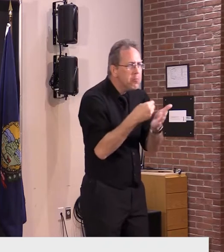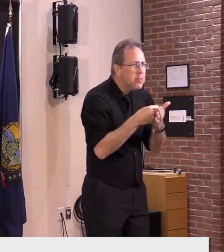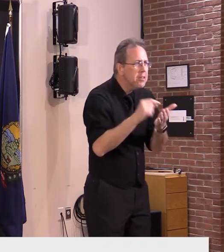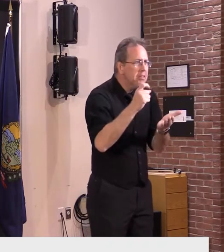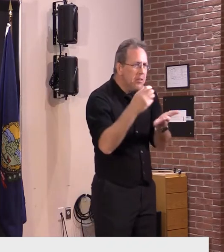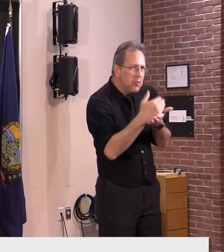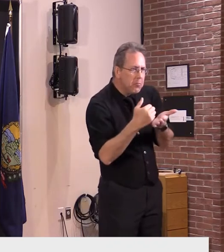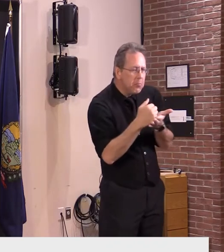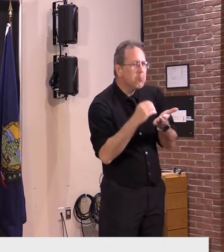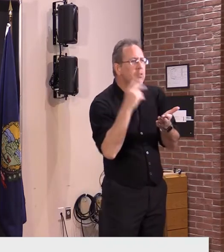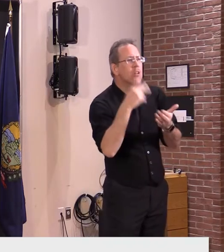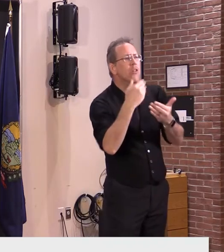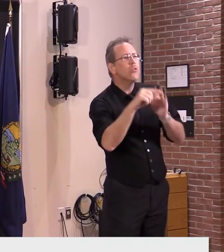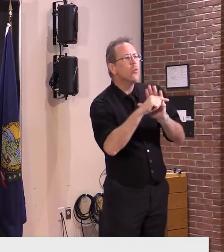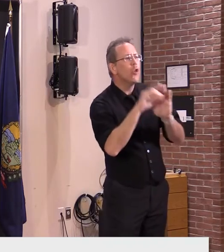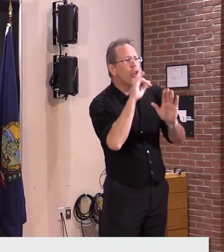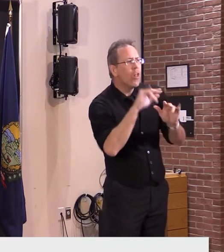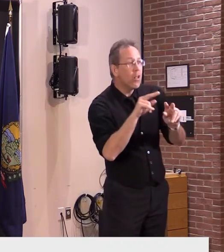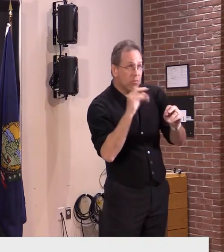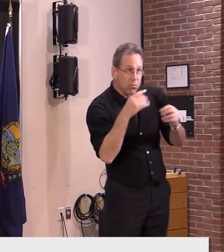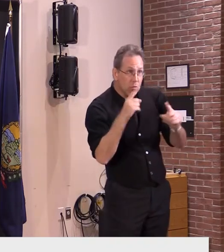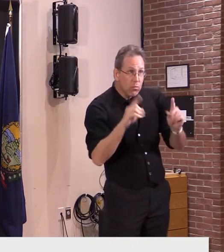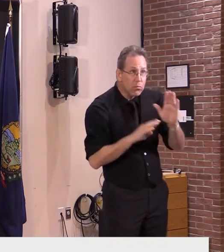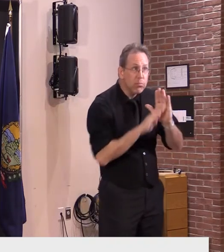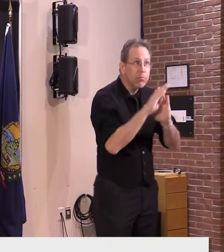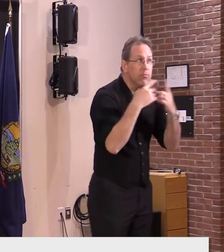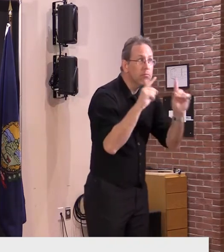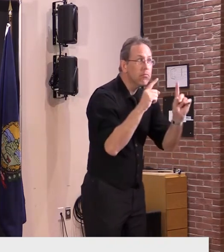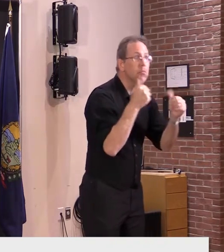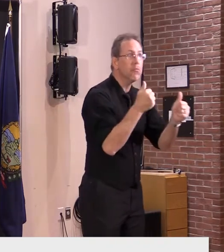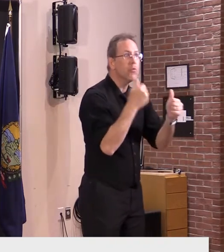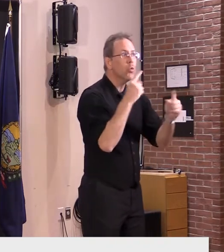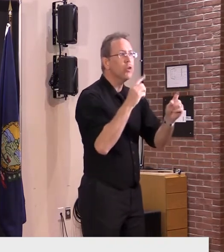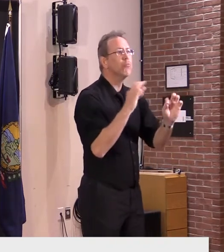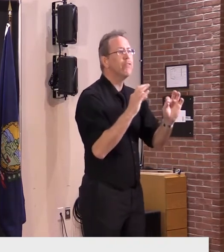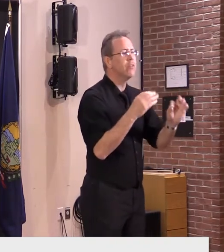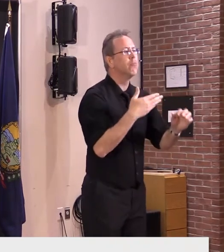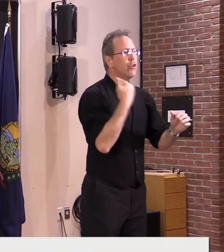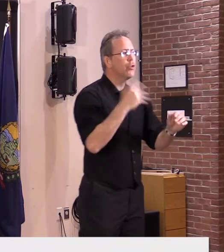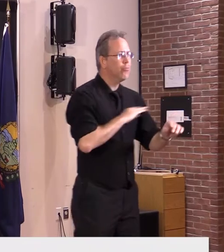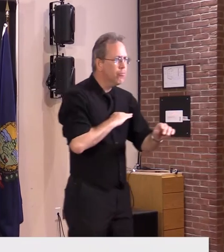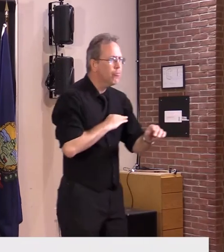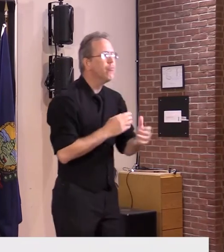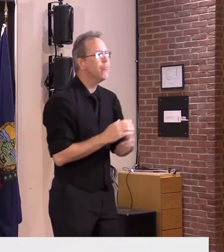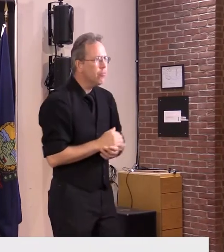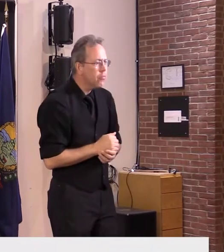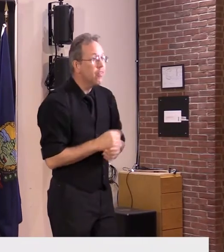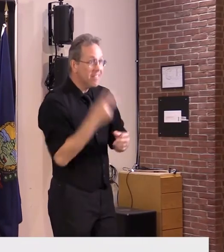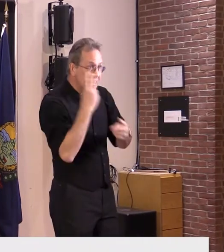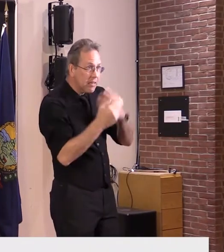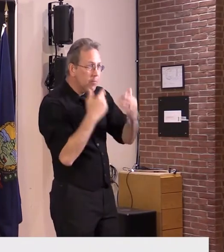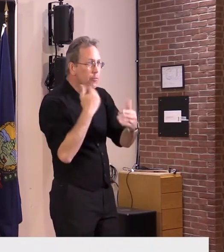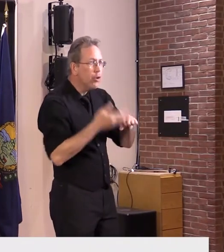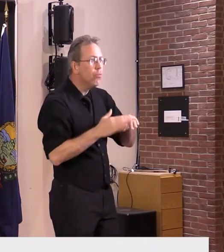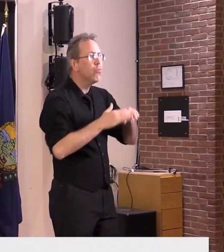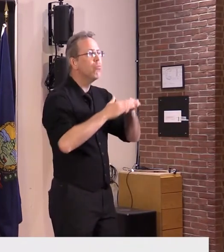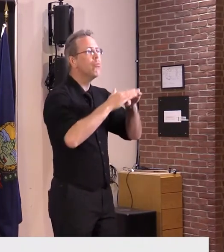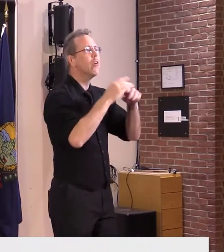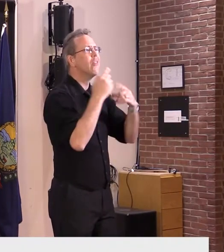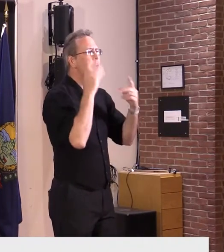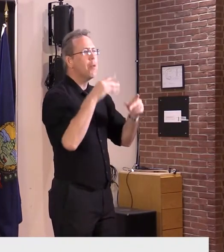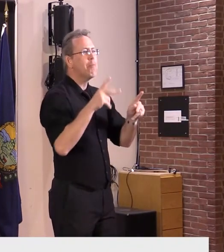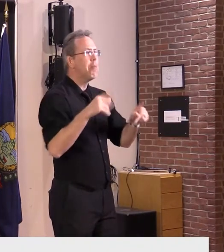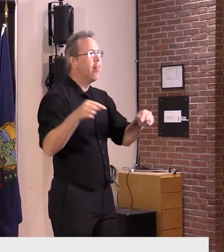of the costs. Labor costs have been increased because of the demand and shortage of the workforce.